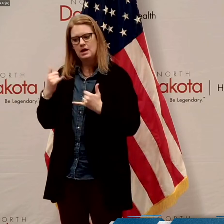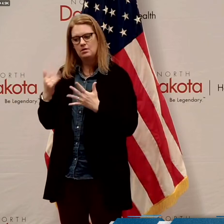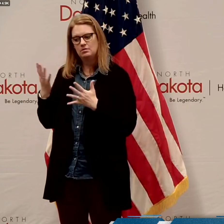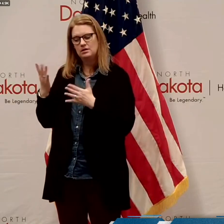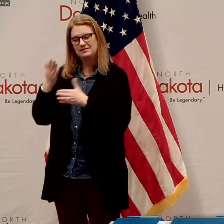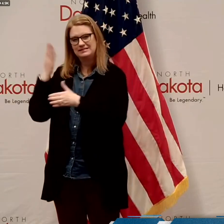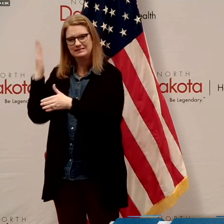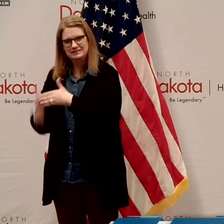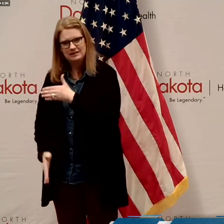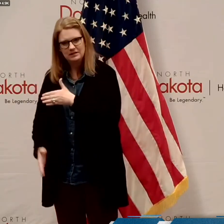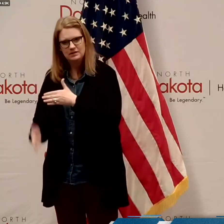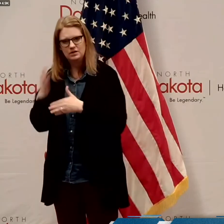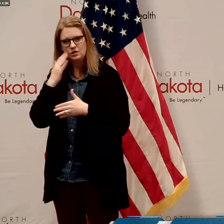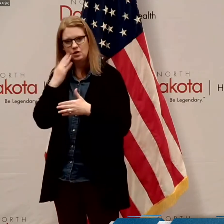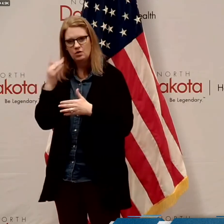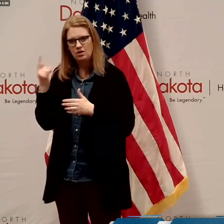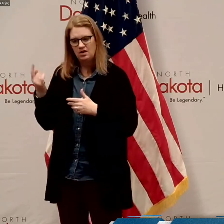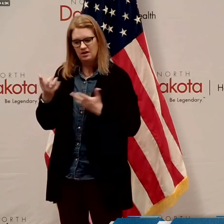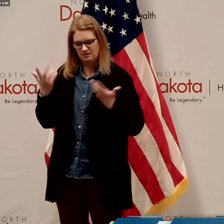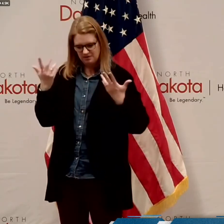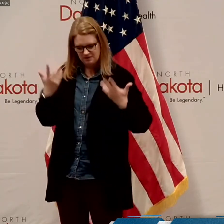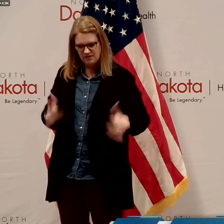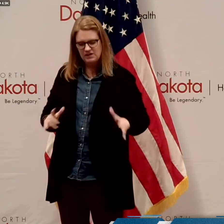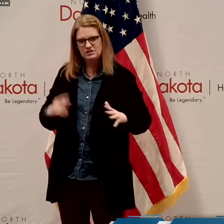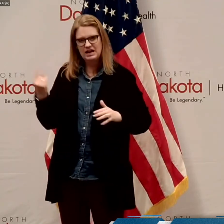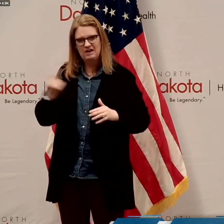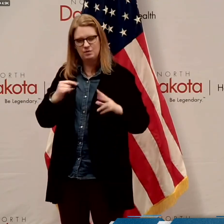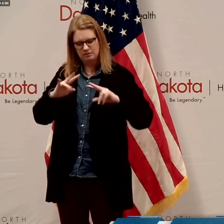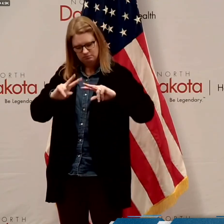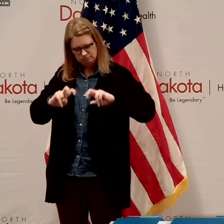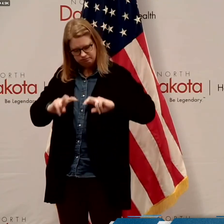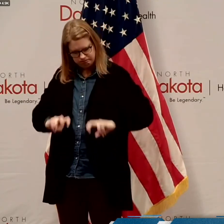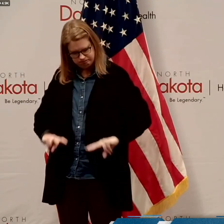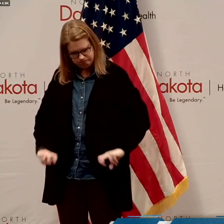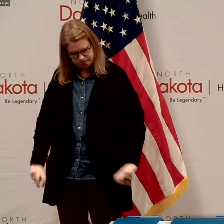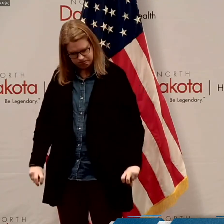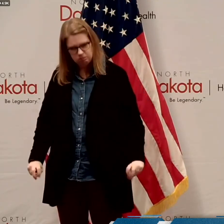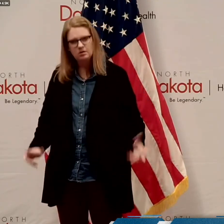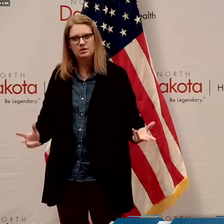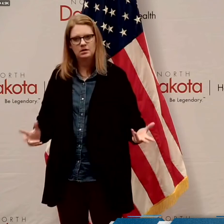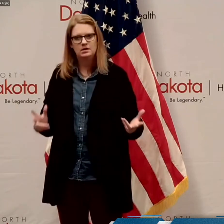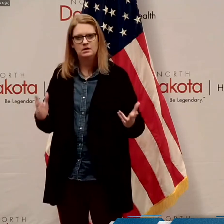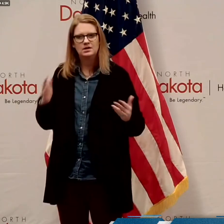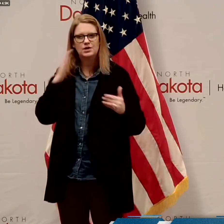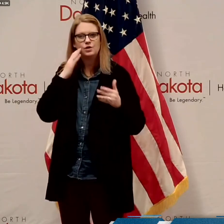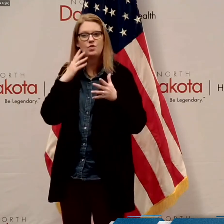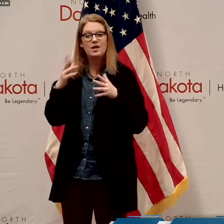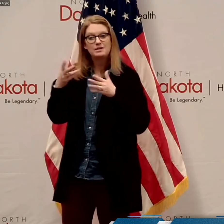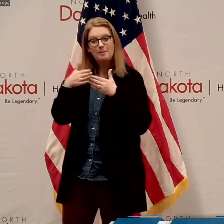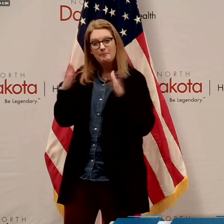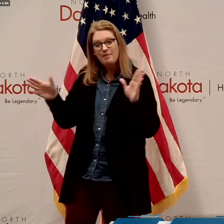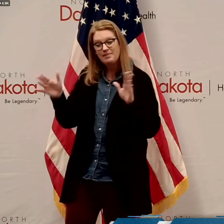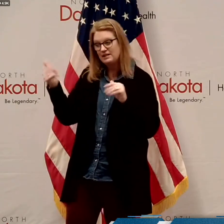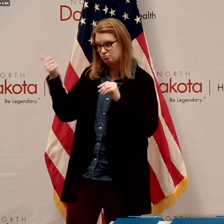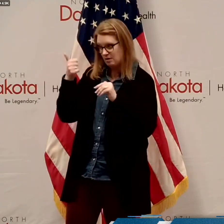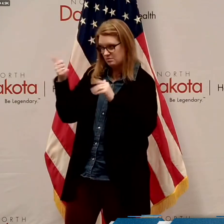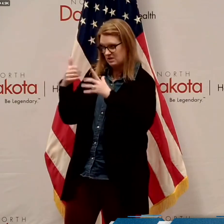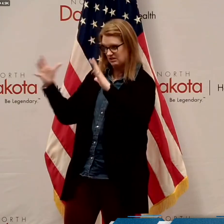someone can finally do the post-game analysis of this, you're going to say that those congregate public